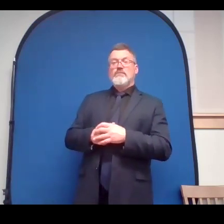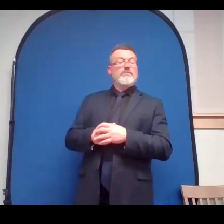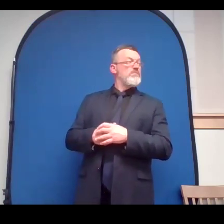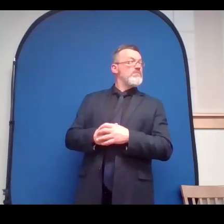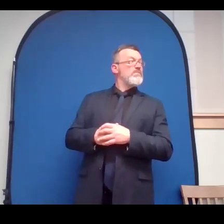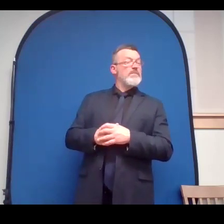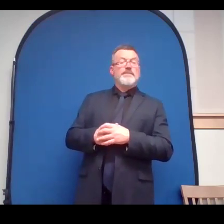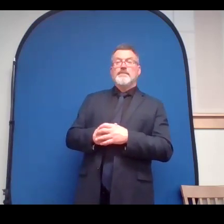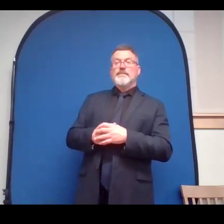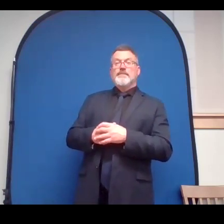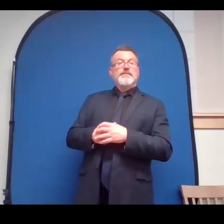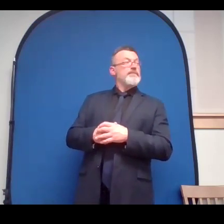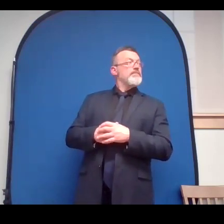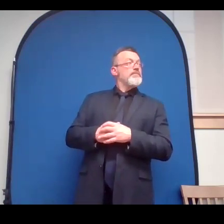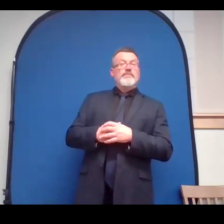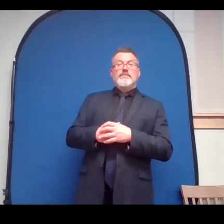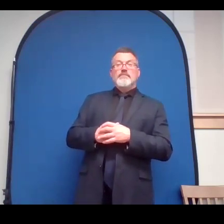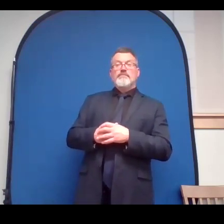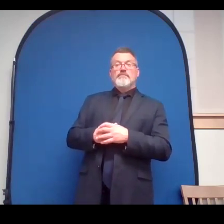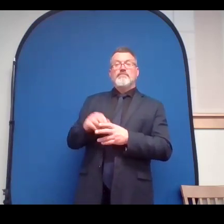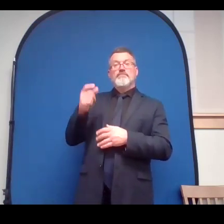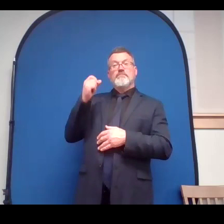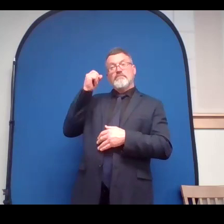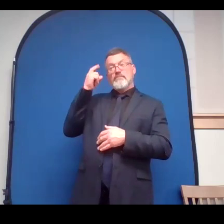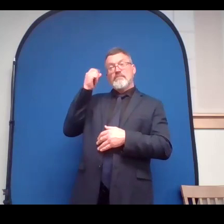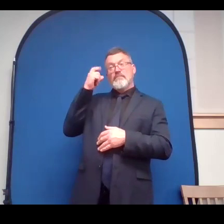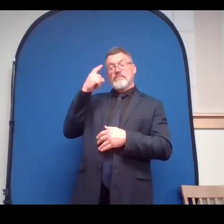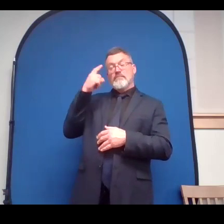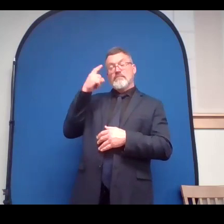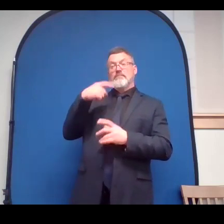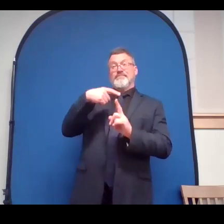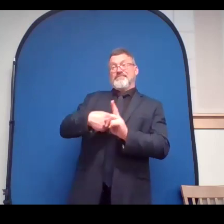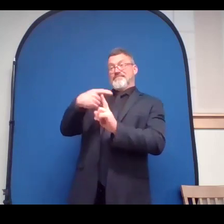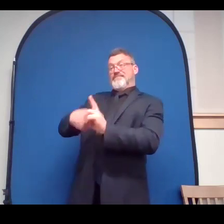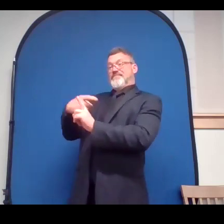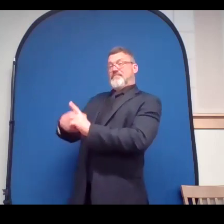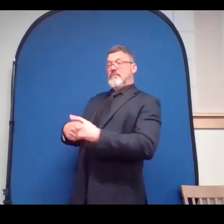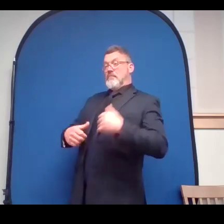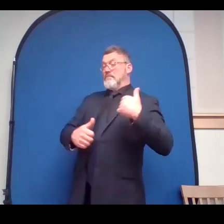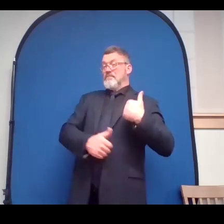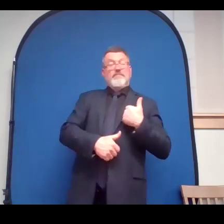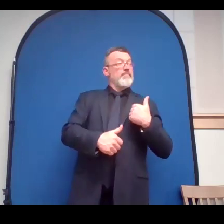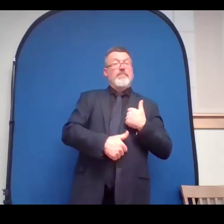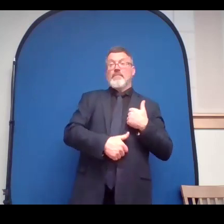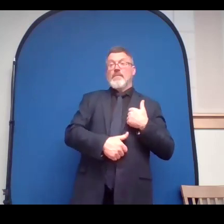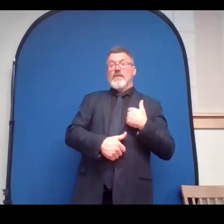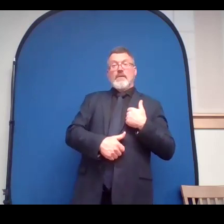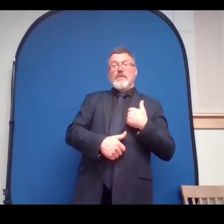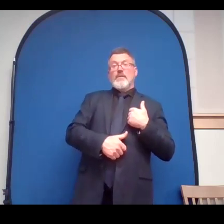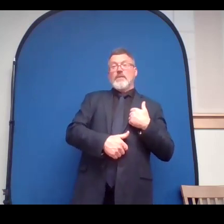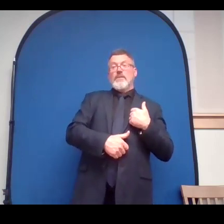on every day or every monthly basis, the weapons, the military weapons, as they indicate, are locked in a